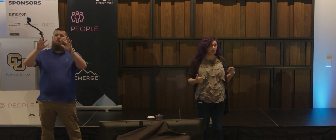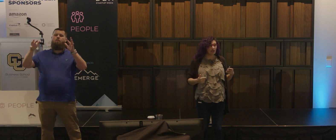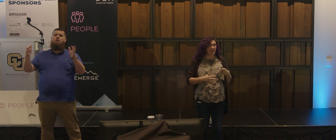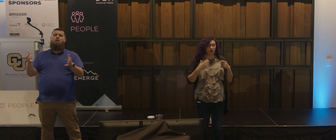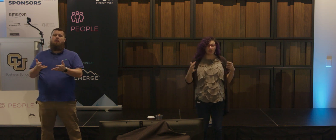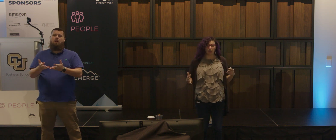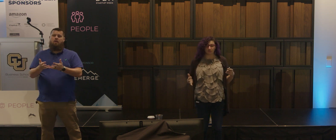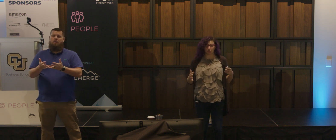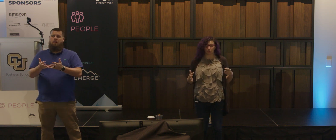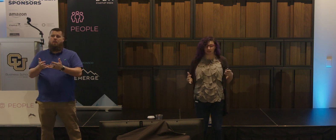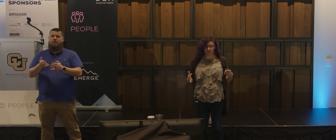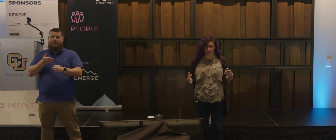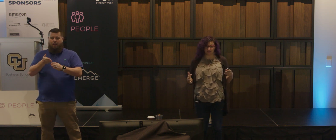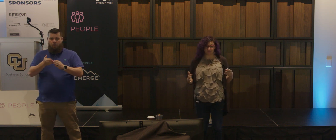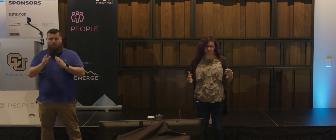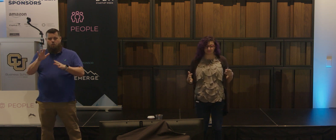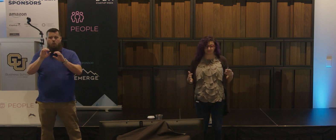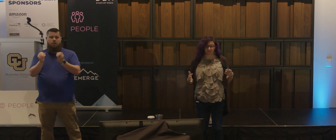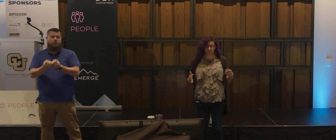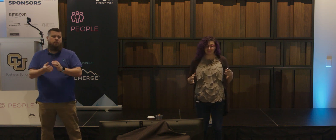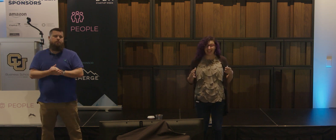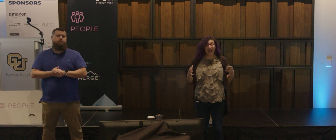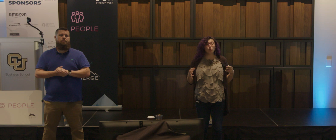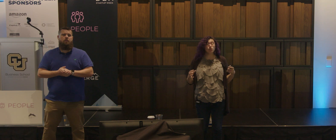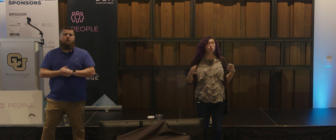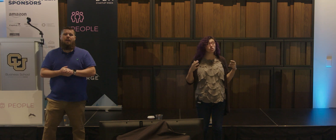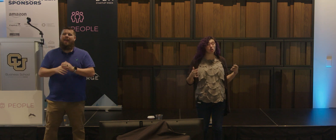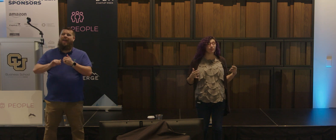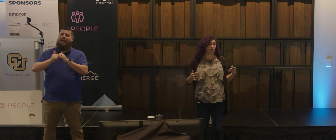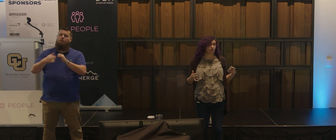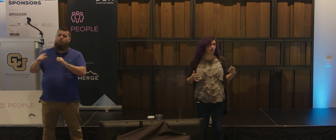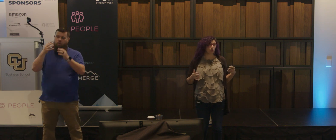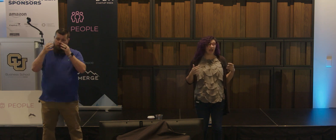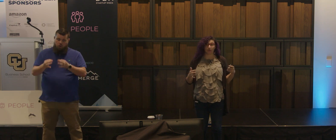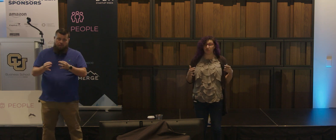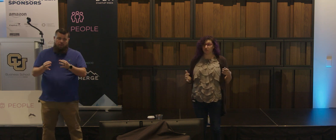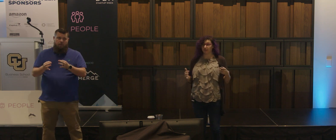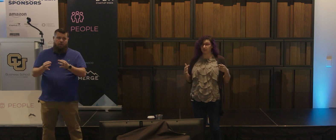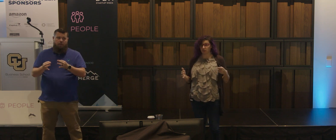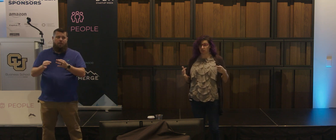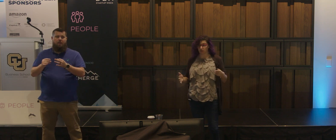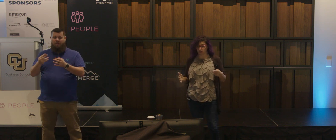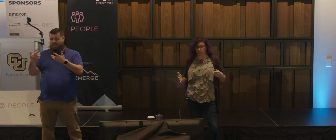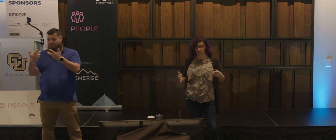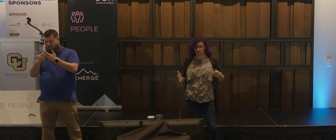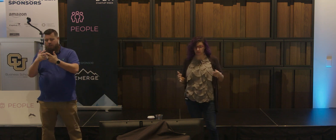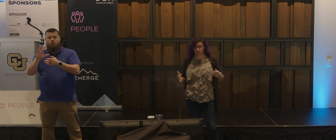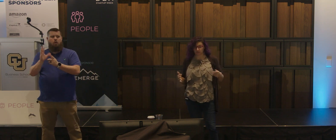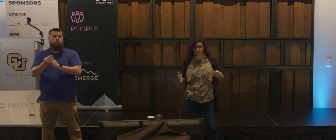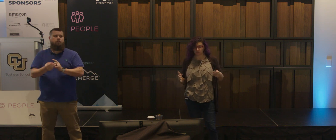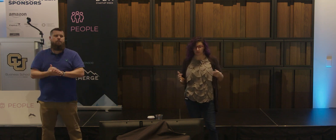overall area of your organization? How will you determine how they fit into your culture?